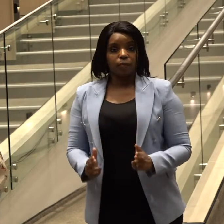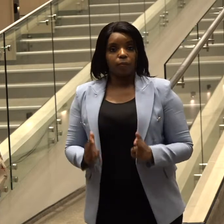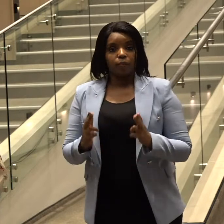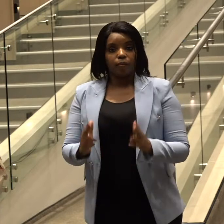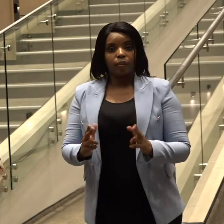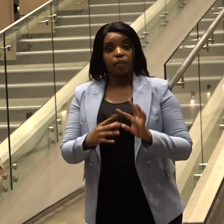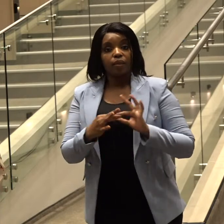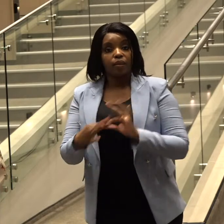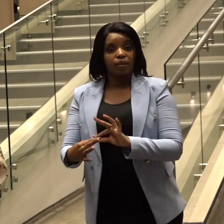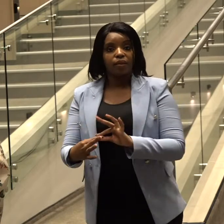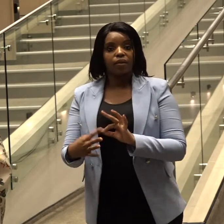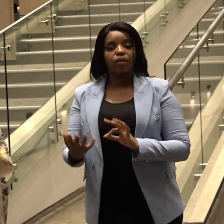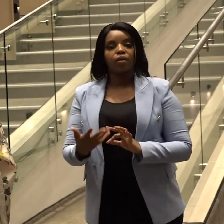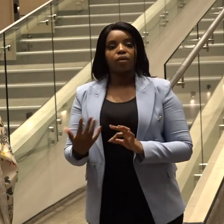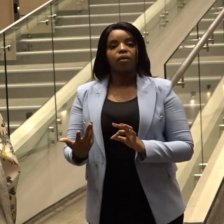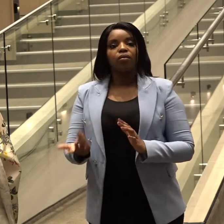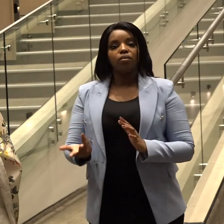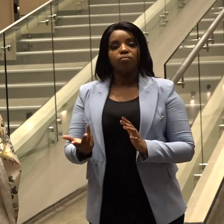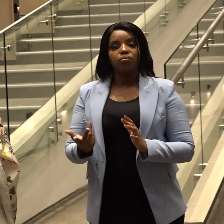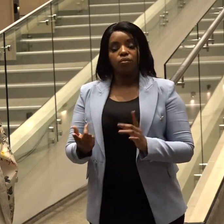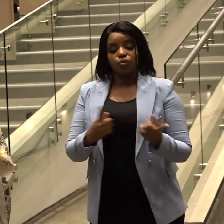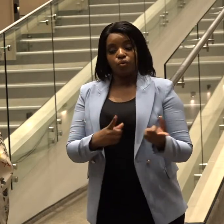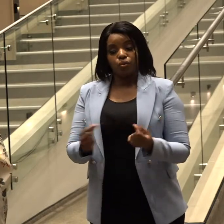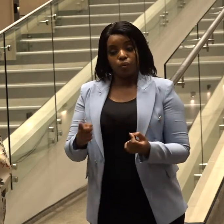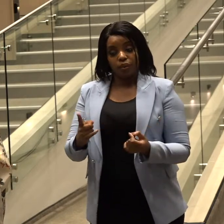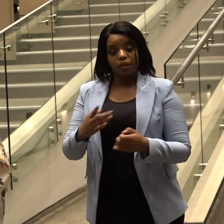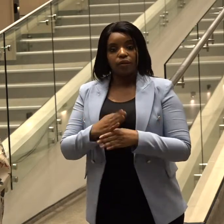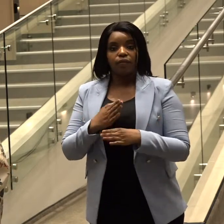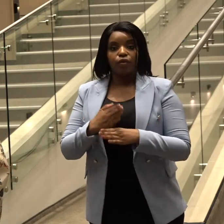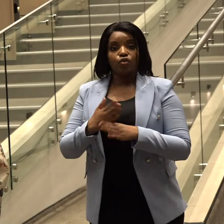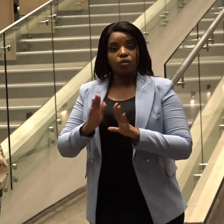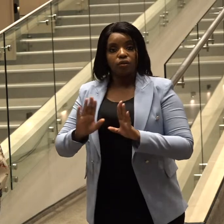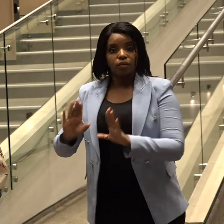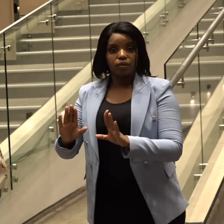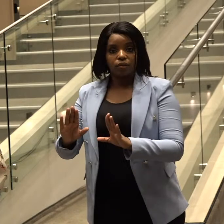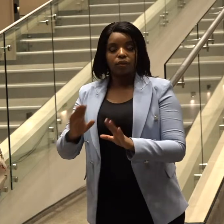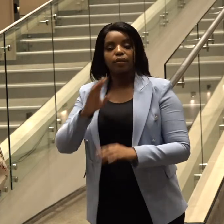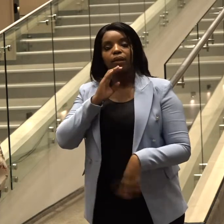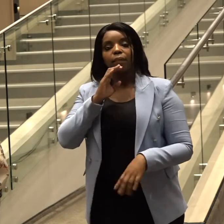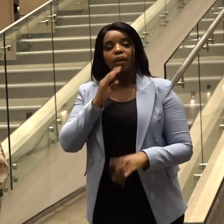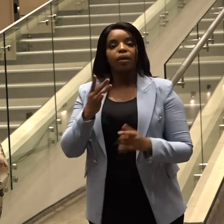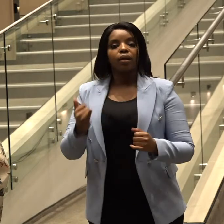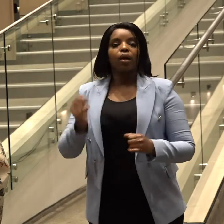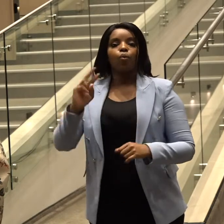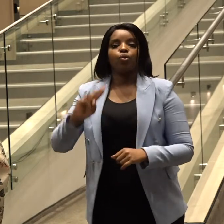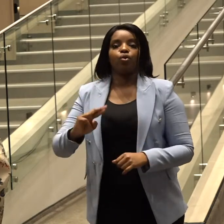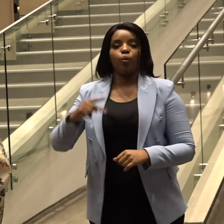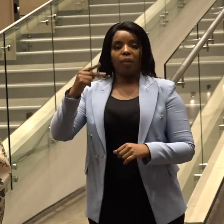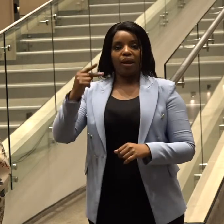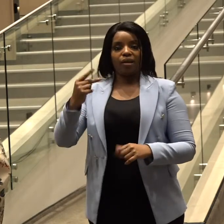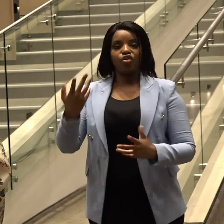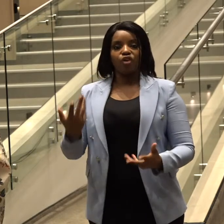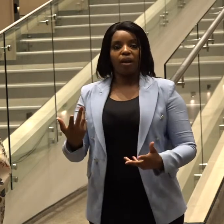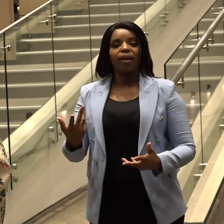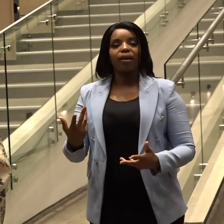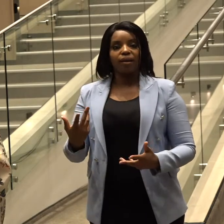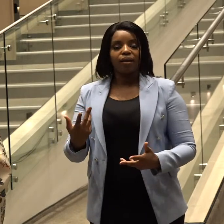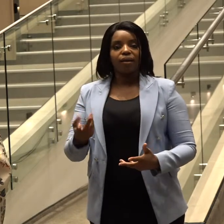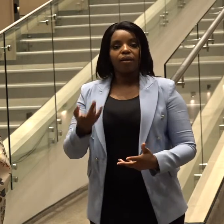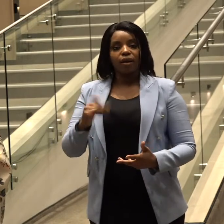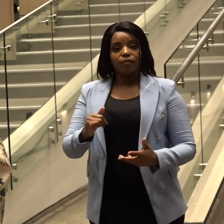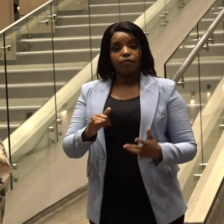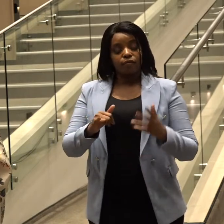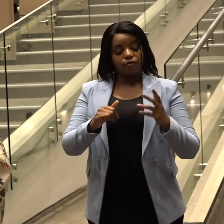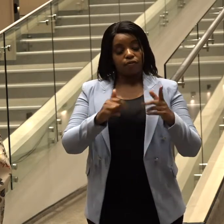as conducting these functions are concerned so it would be a duplication if the railway safety